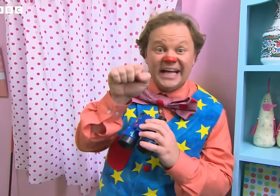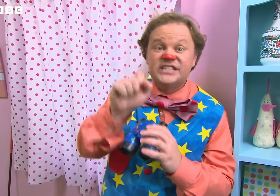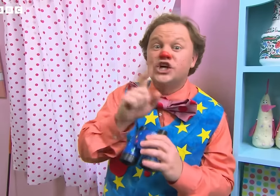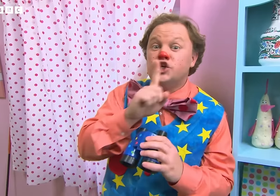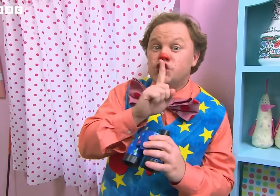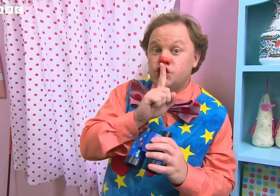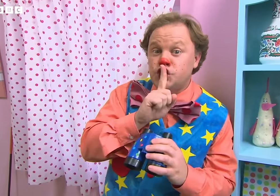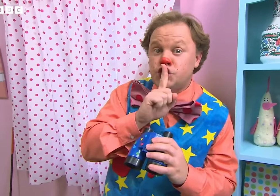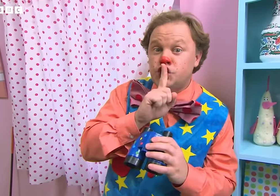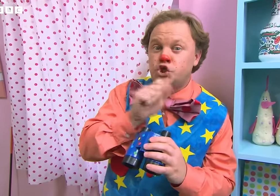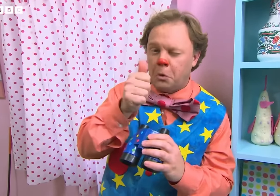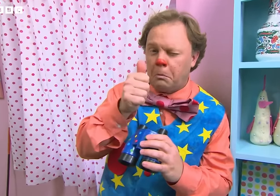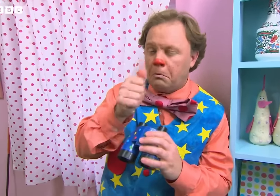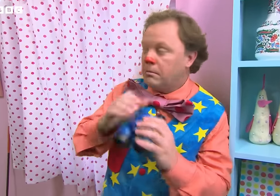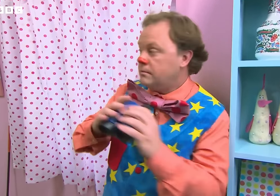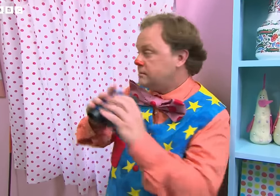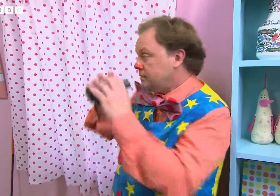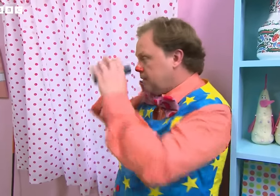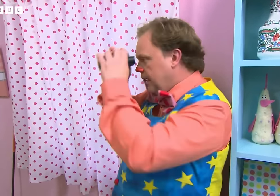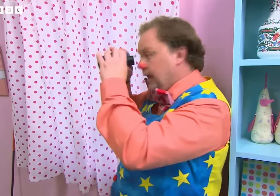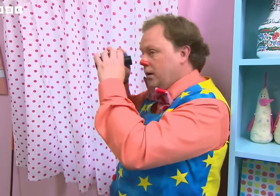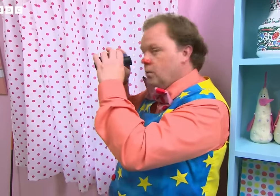Yes. Can we come too?